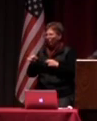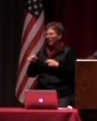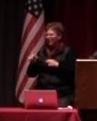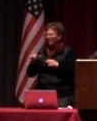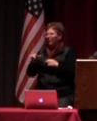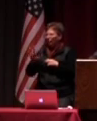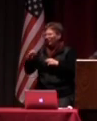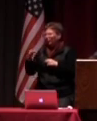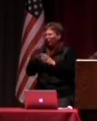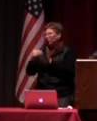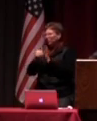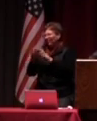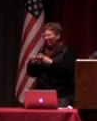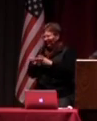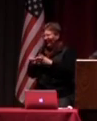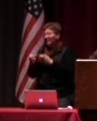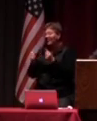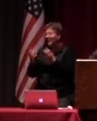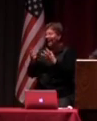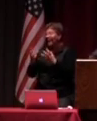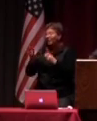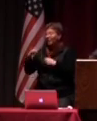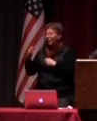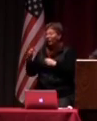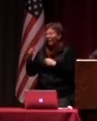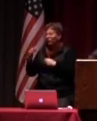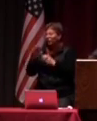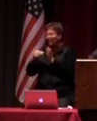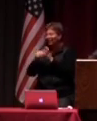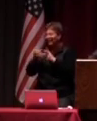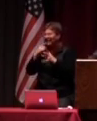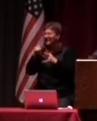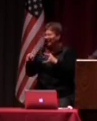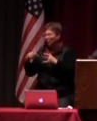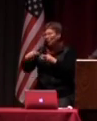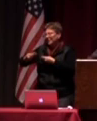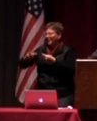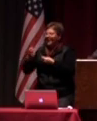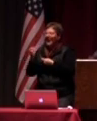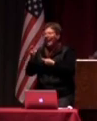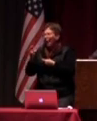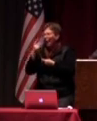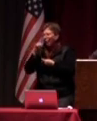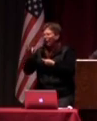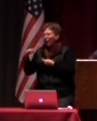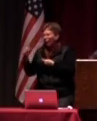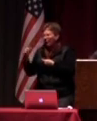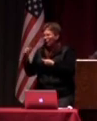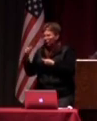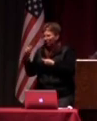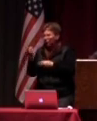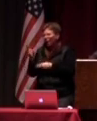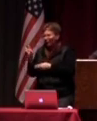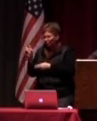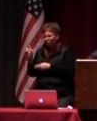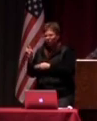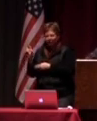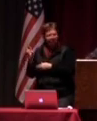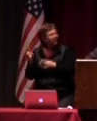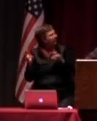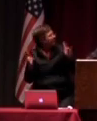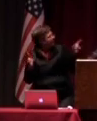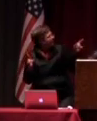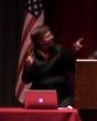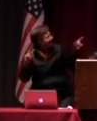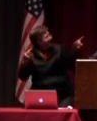the case for many French historians who have simply interpreted Napoleon as the heir of the French Revolution. His most recent French biographer, Patrice